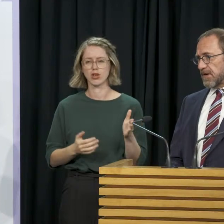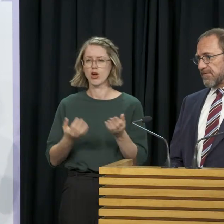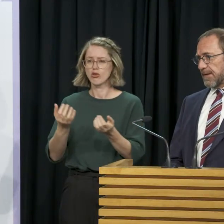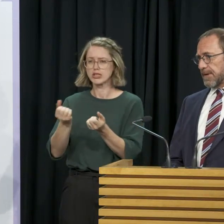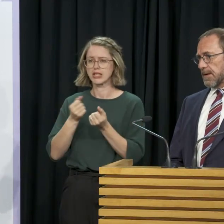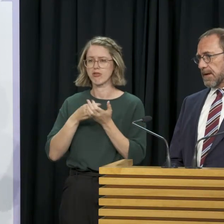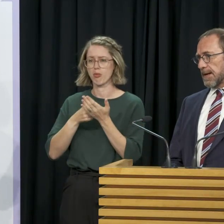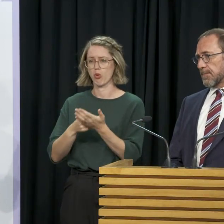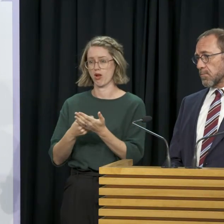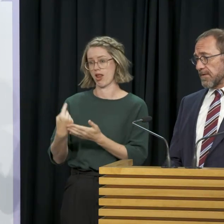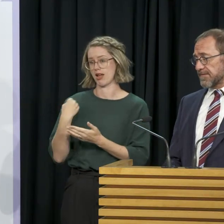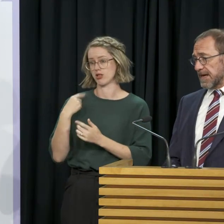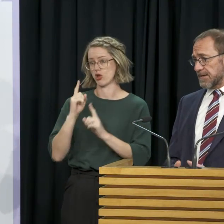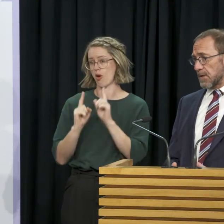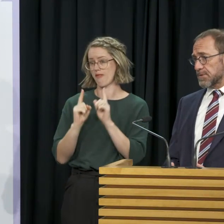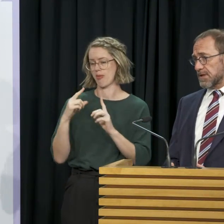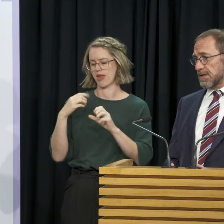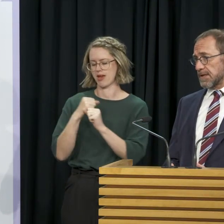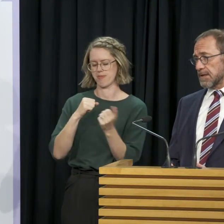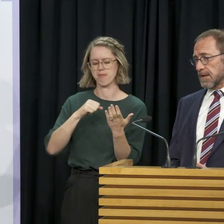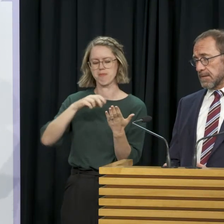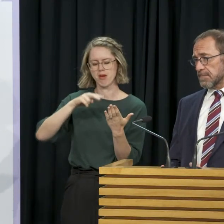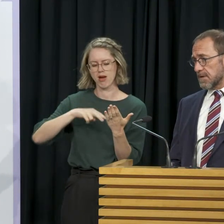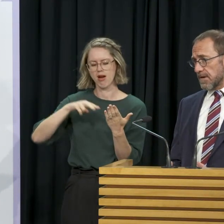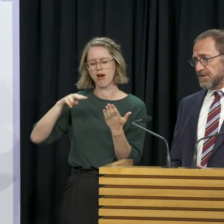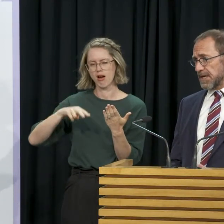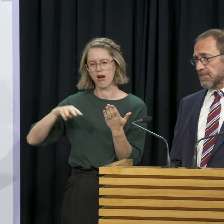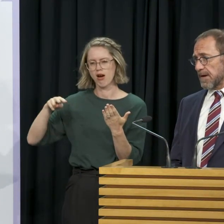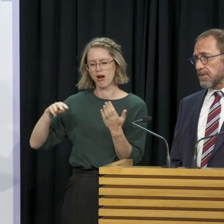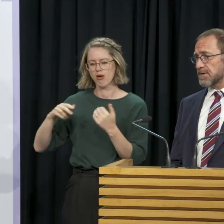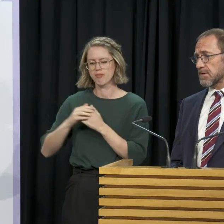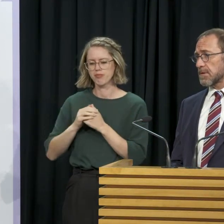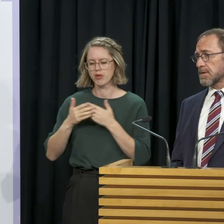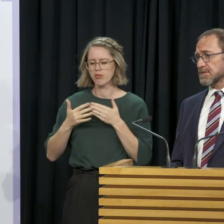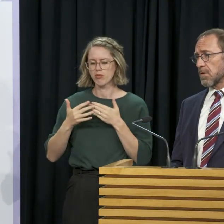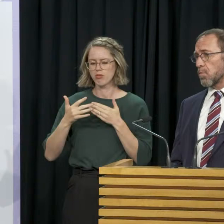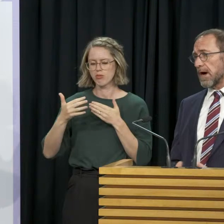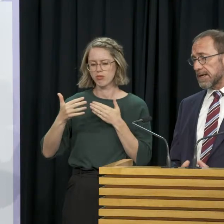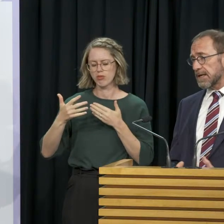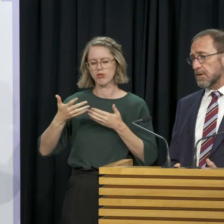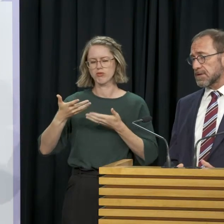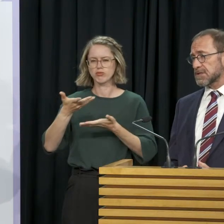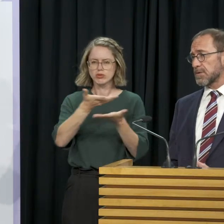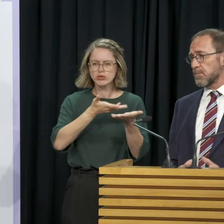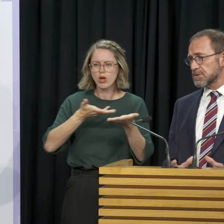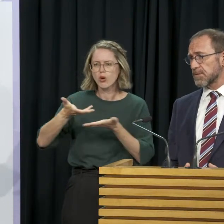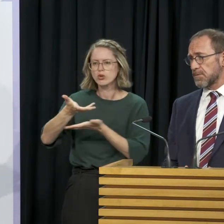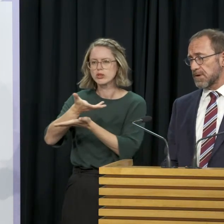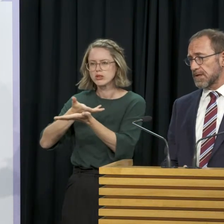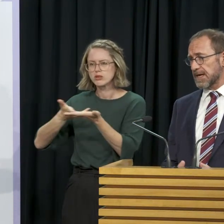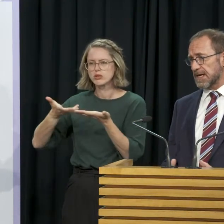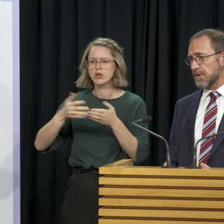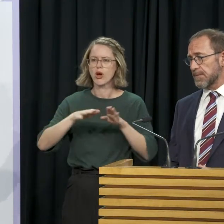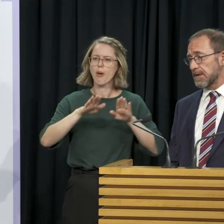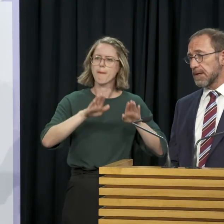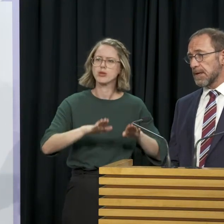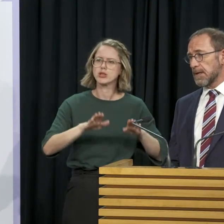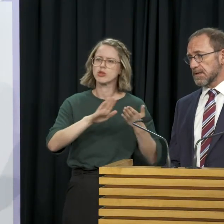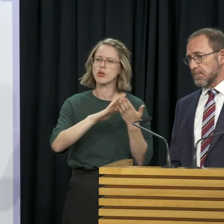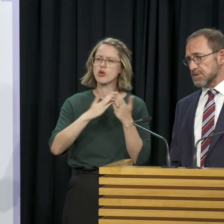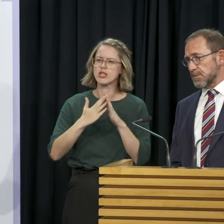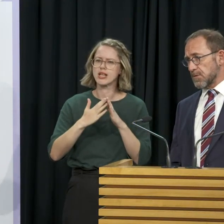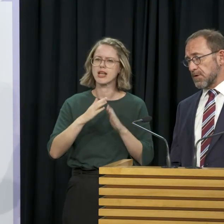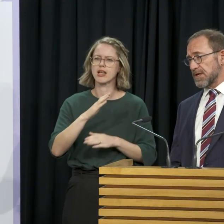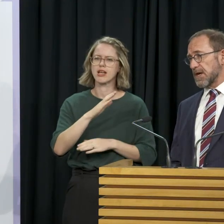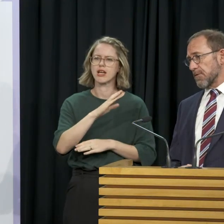the end of November. We've taken the opportunity over January, February to consult widely, not just with the Muslim community in Canterbury, but